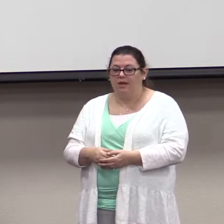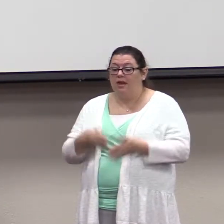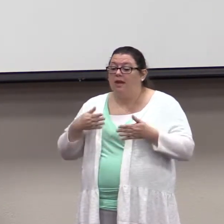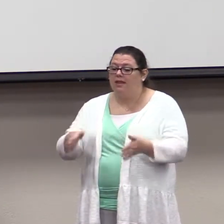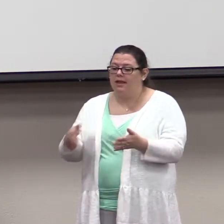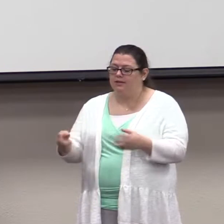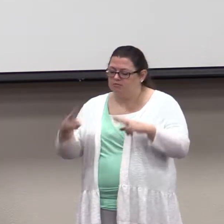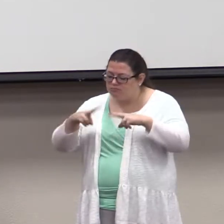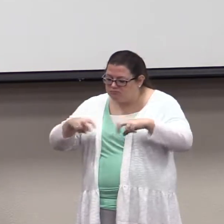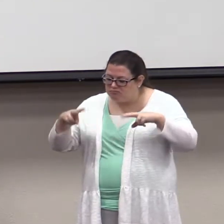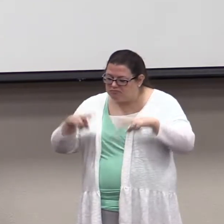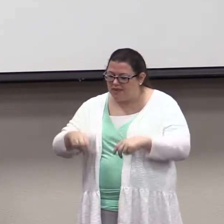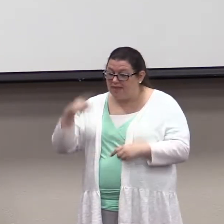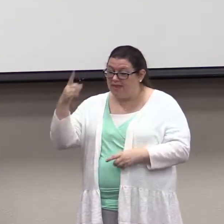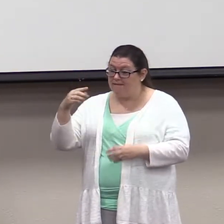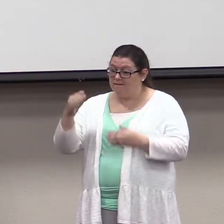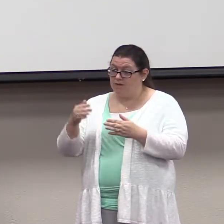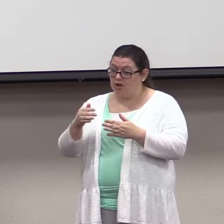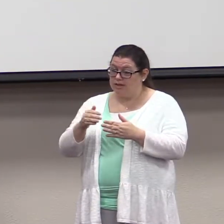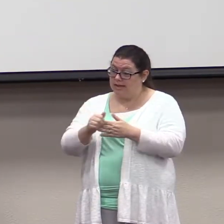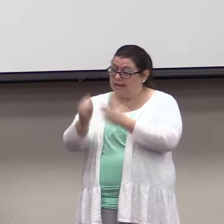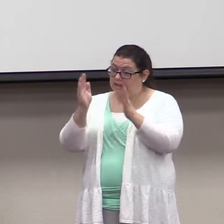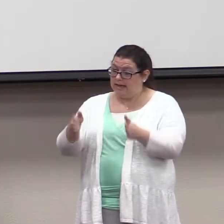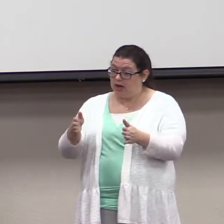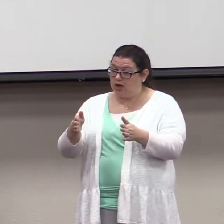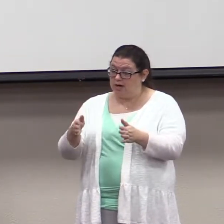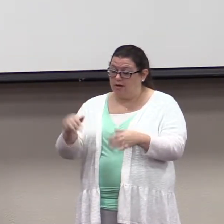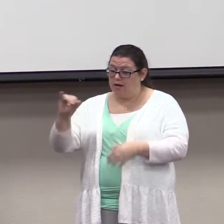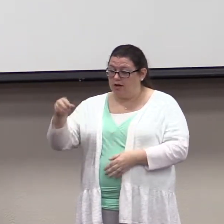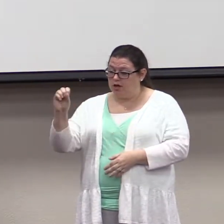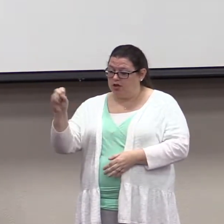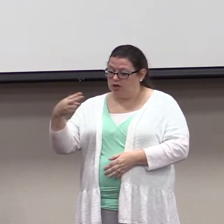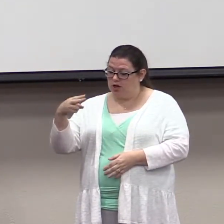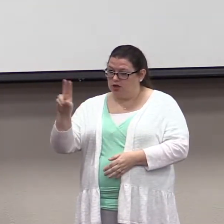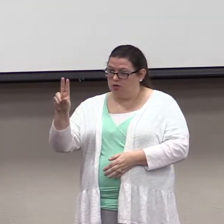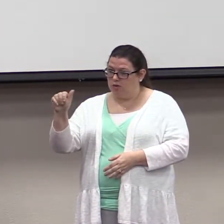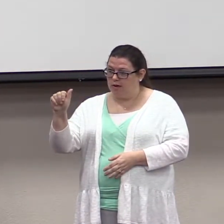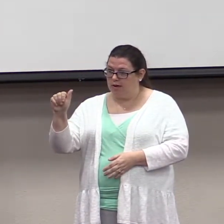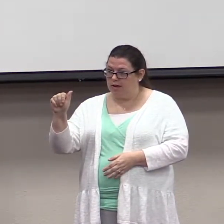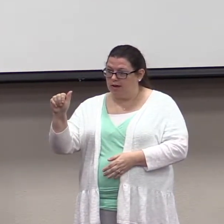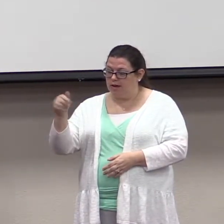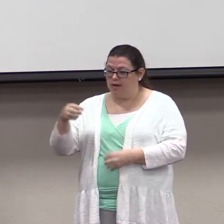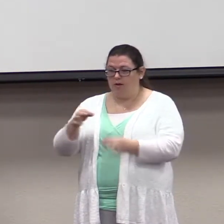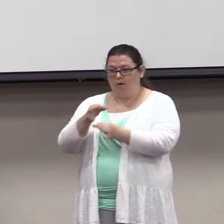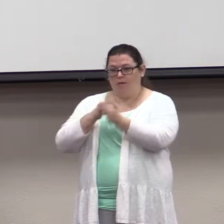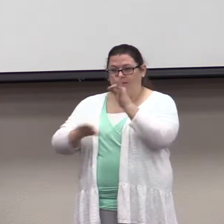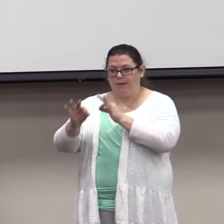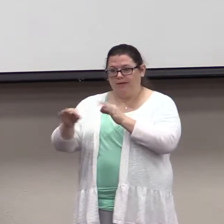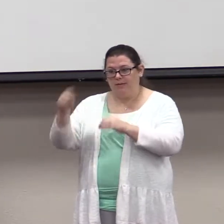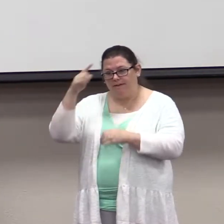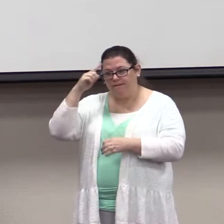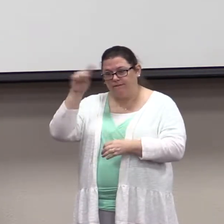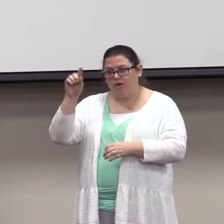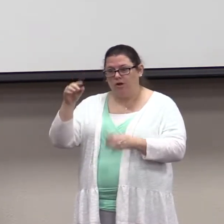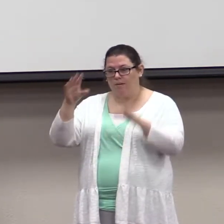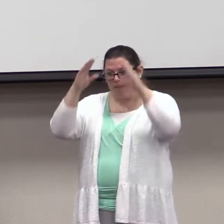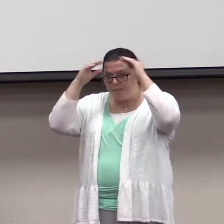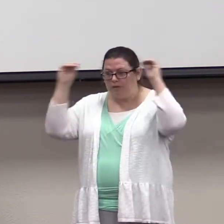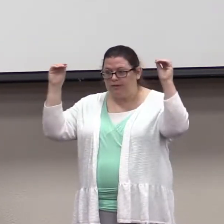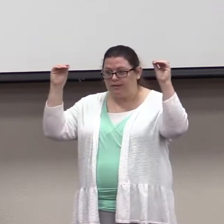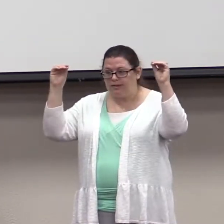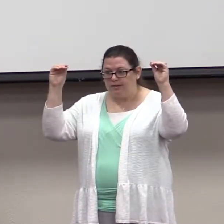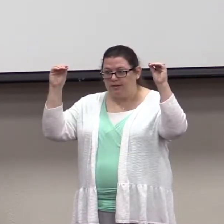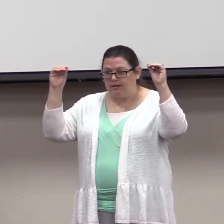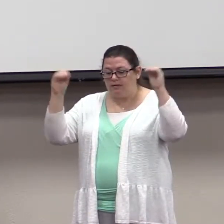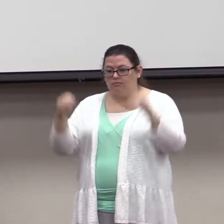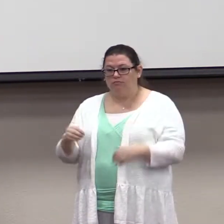Joshua, the right-hand man and eventual replacement for Moses. Now let's start with the basics of Joshua. Namely,